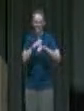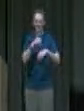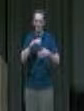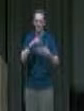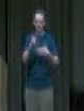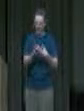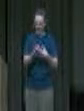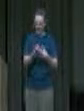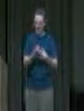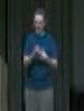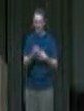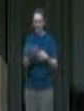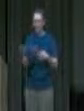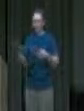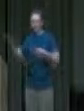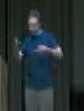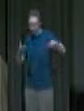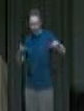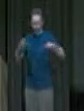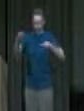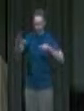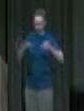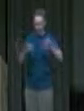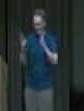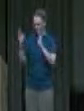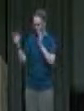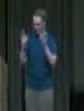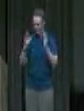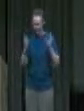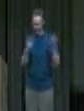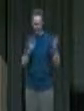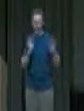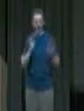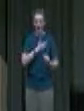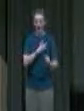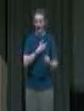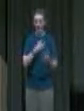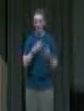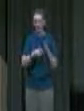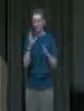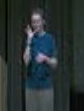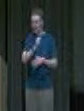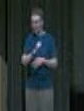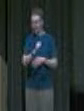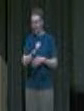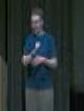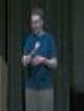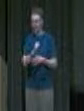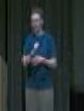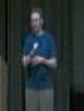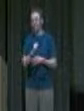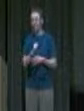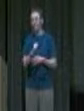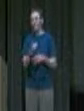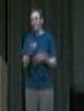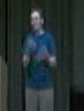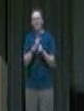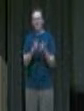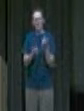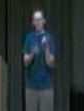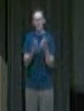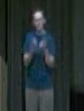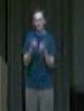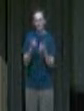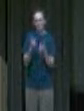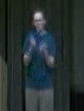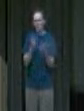And then we'll get that back, and then we'll compare it to the cost estimates that we have, and be able to determine whether or not